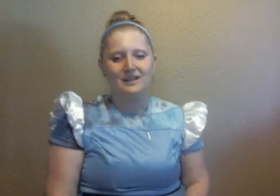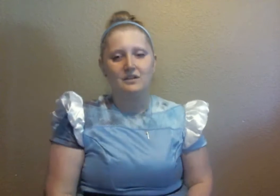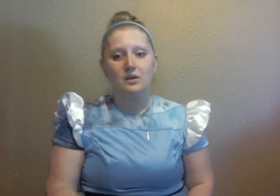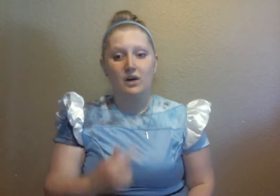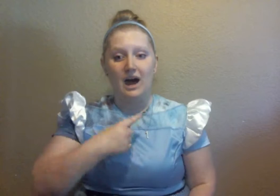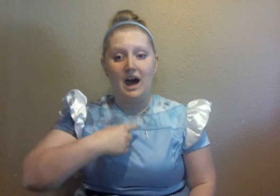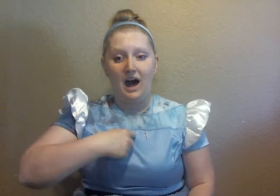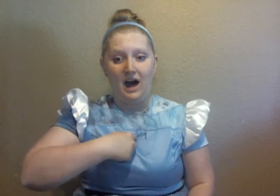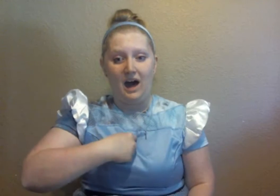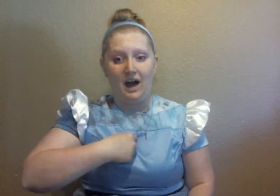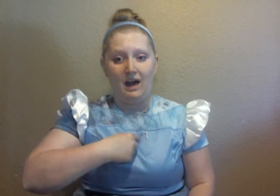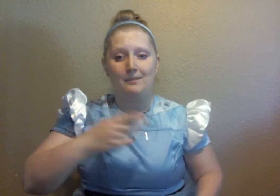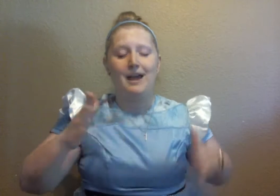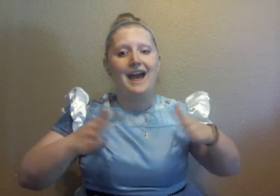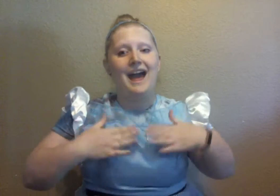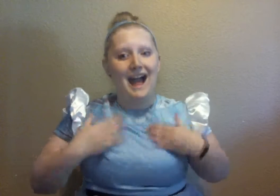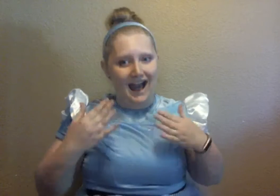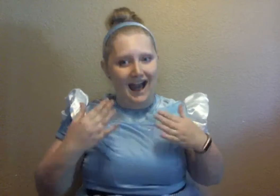So I'm happy.